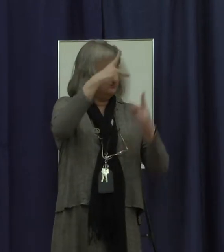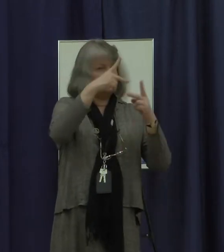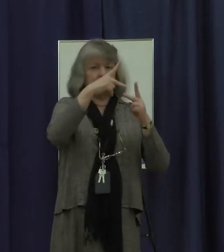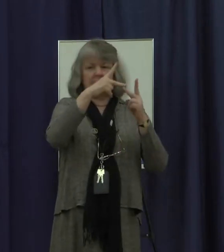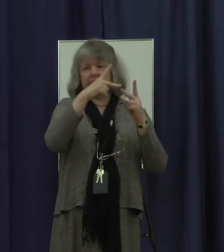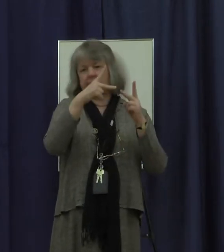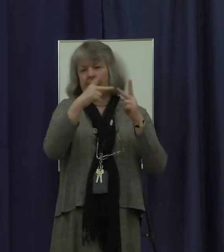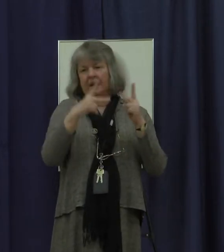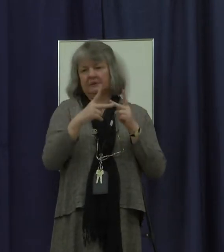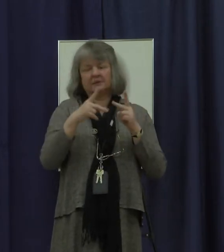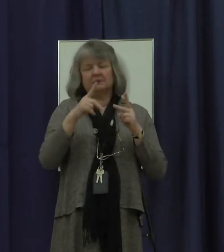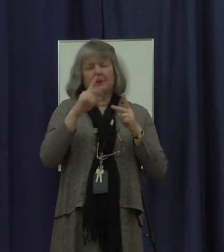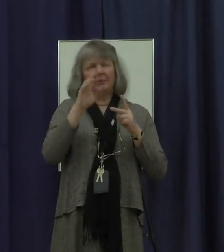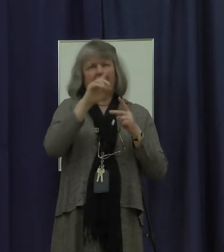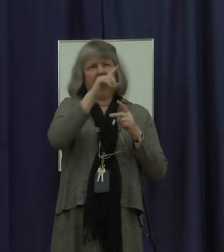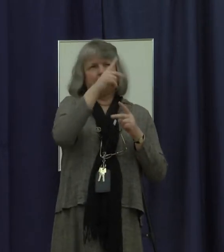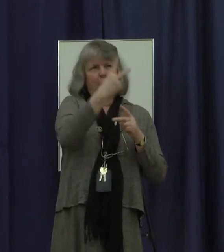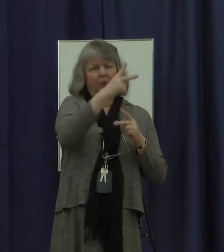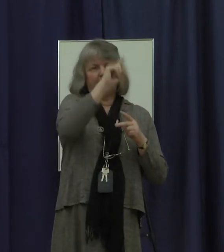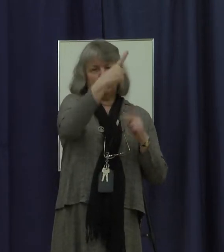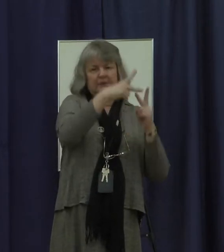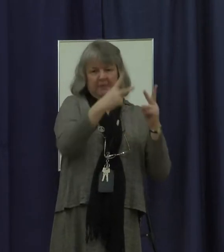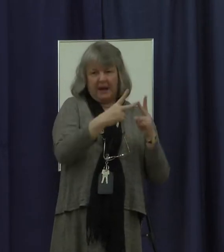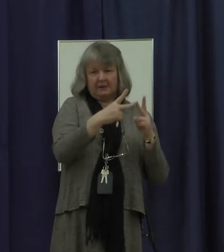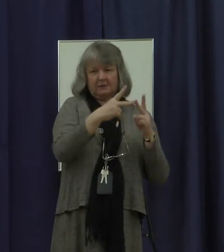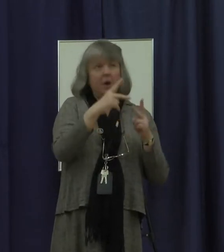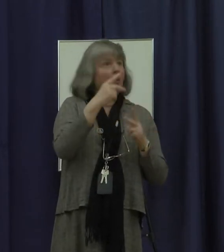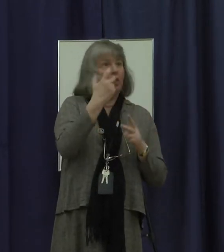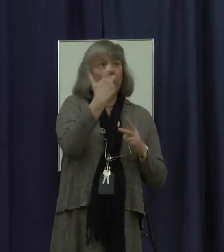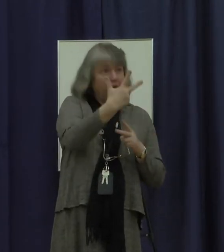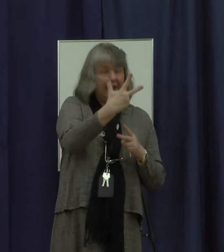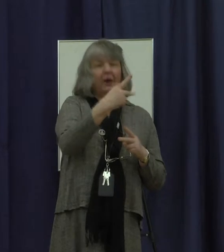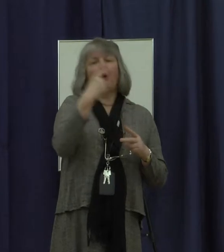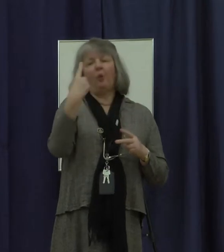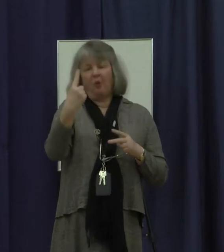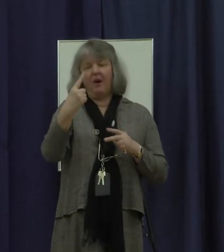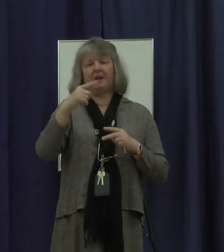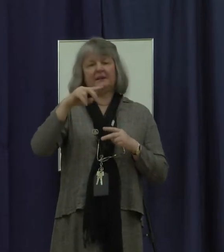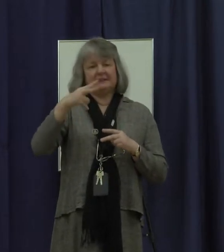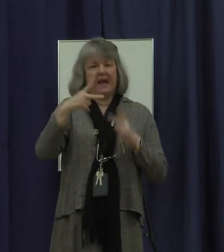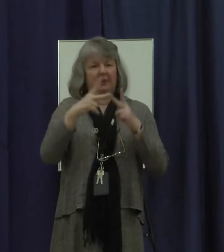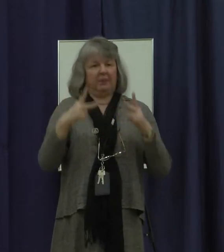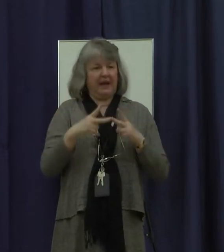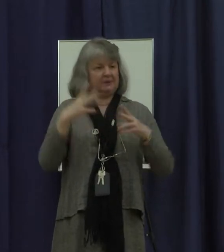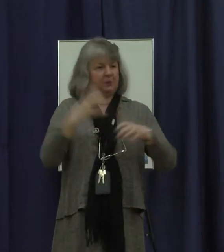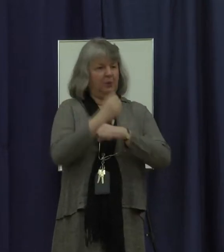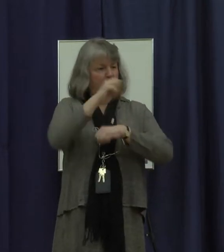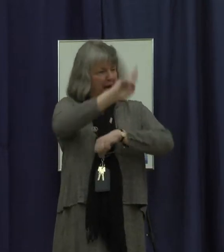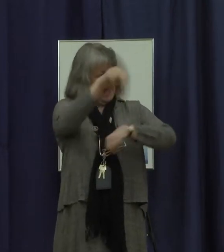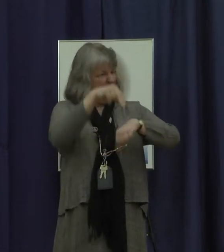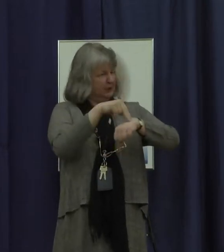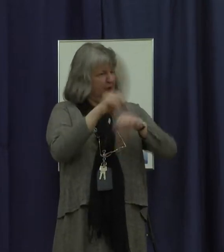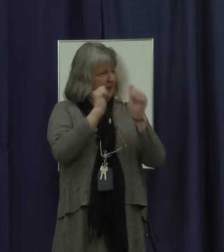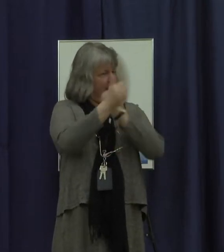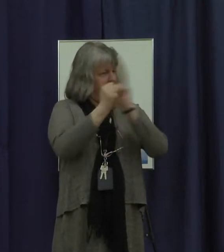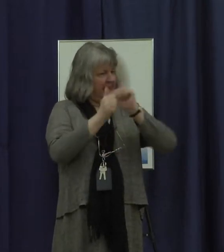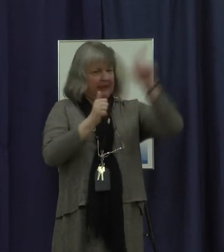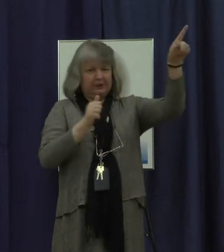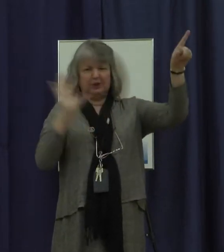some type of award. And last year, let's see, I think there was three first place and second place. It was in the